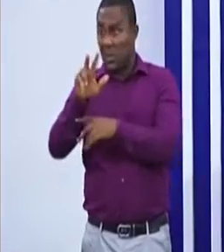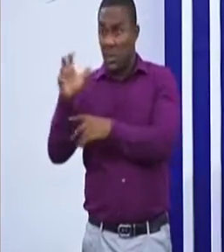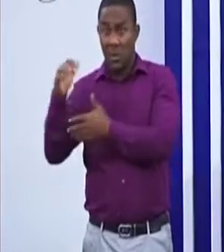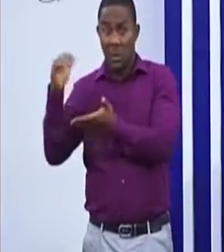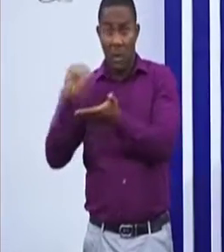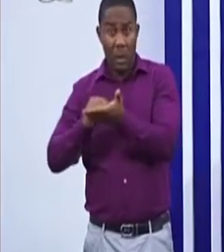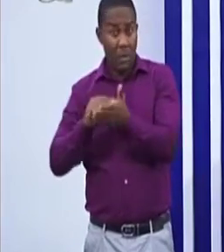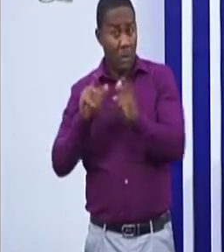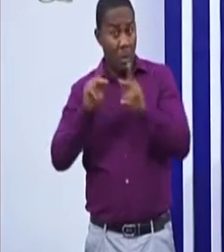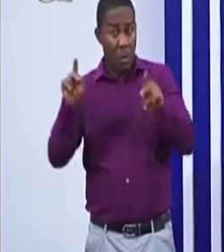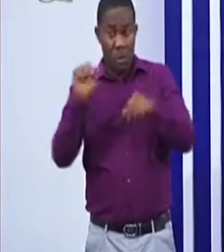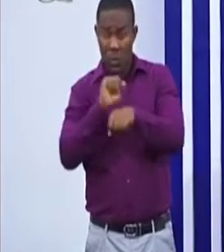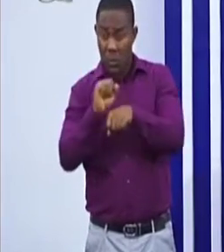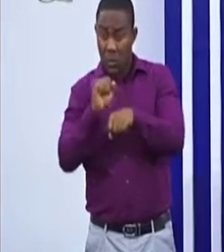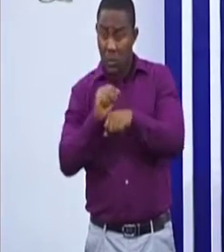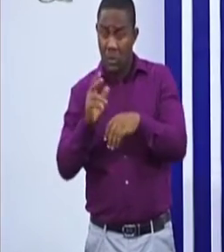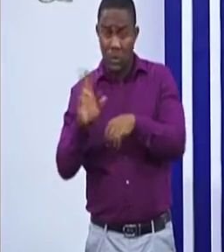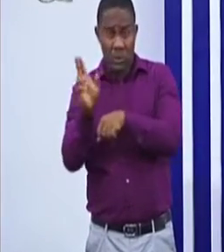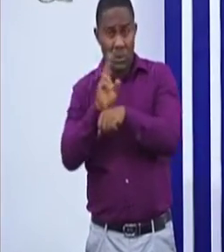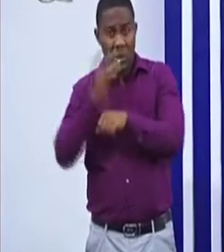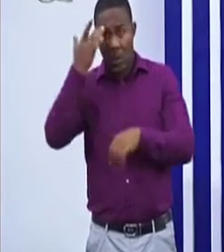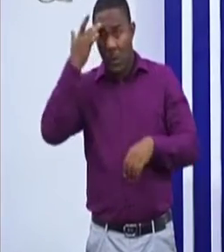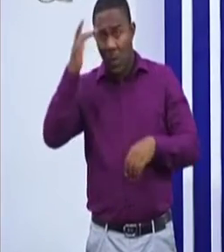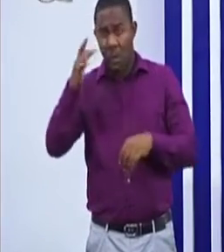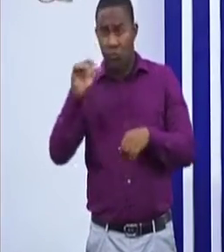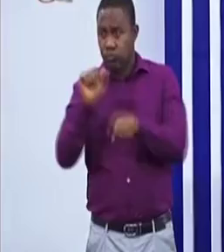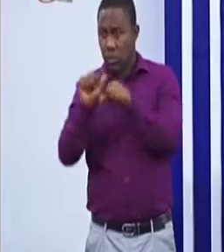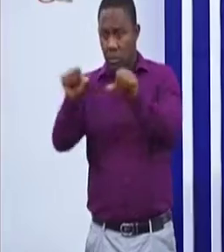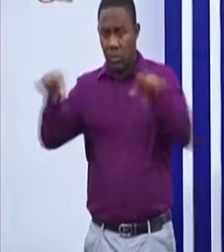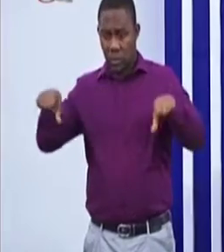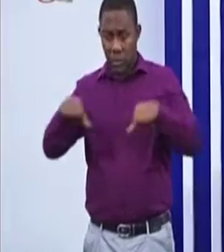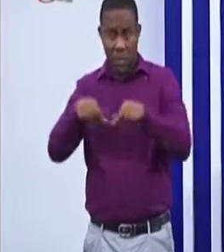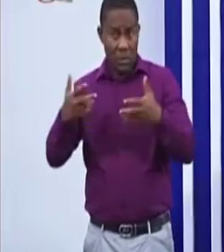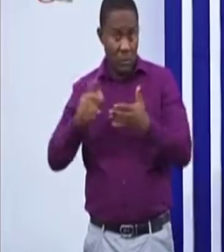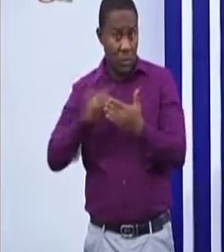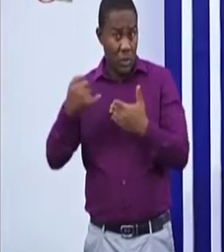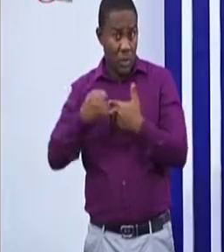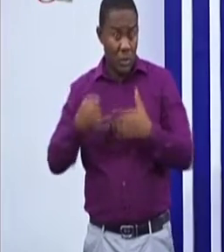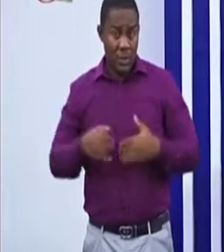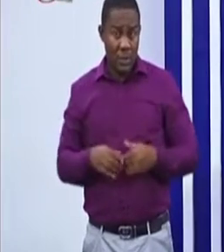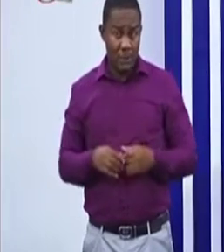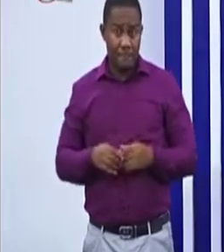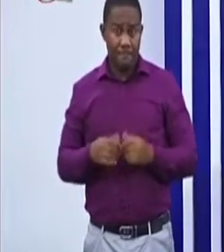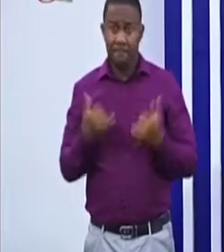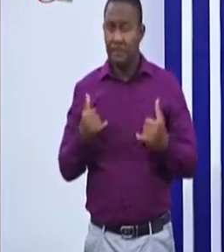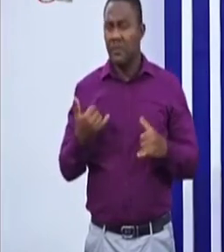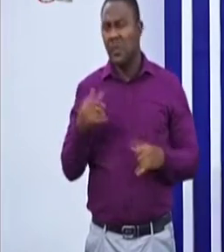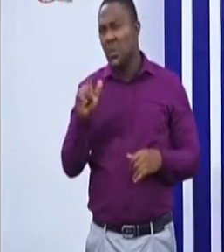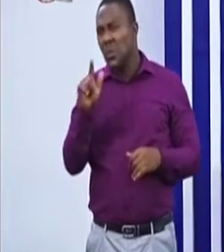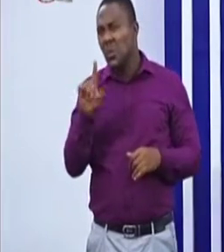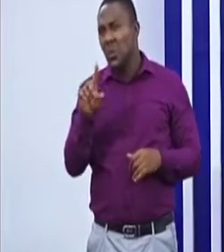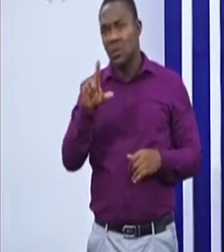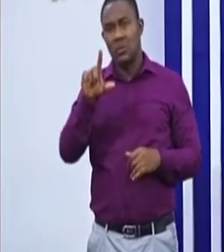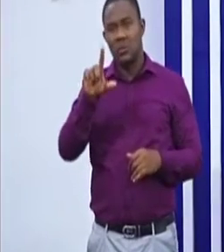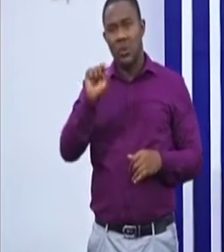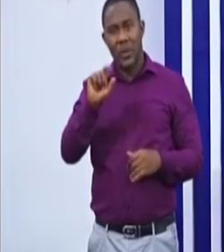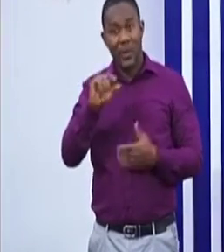workers utilizing our Smart Workplace project. There are currently about